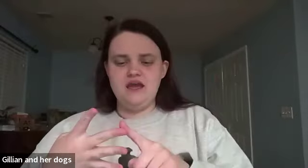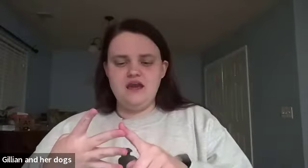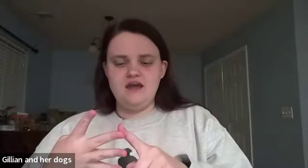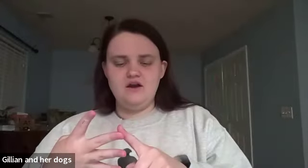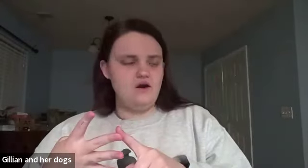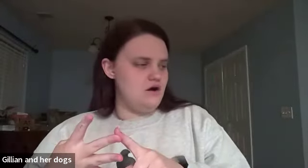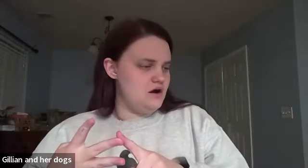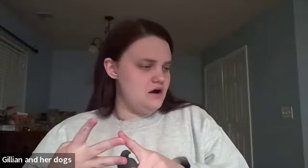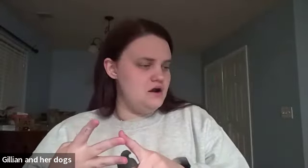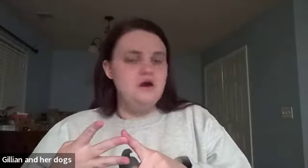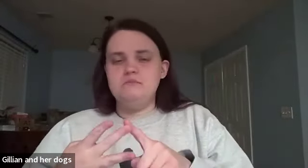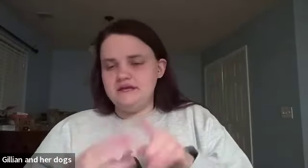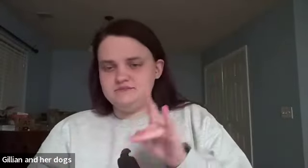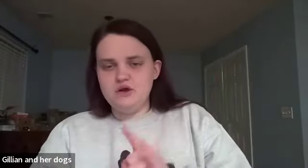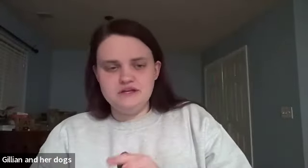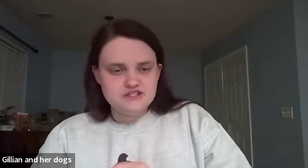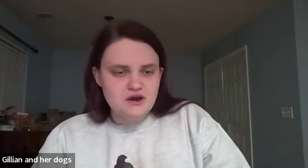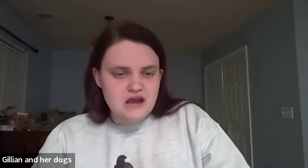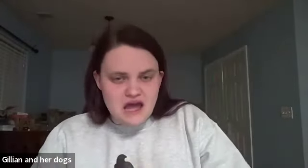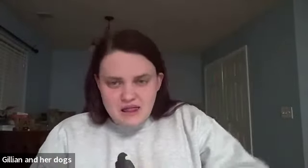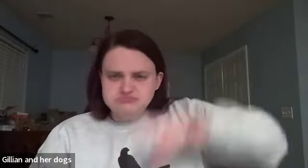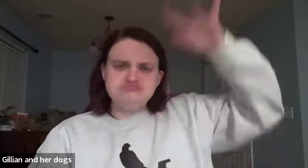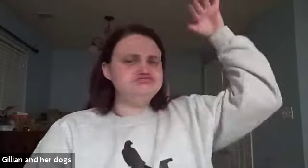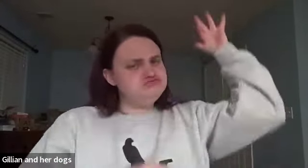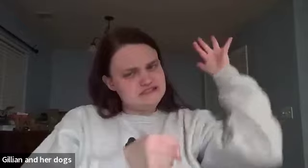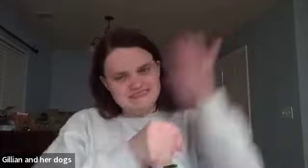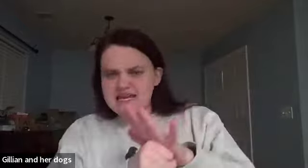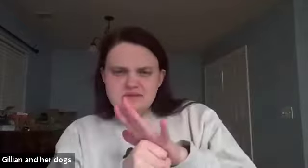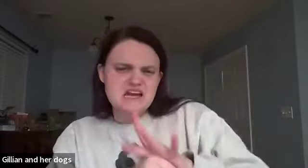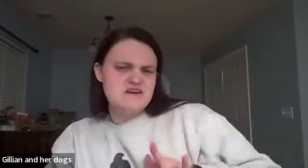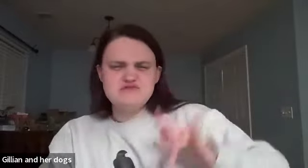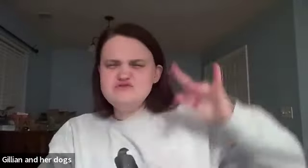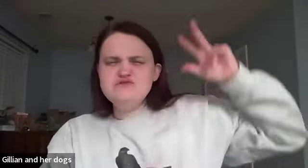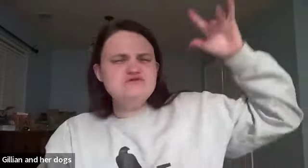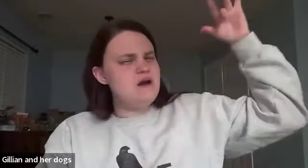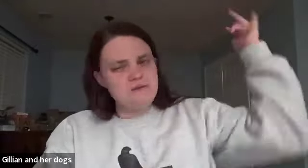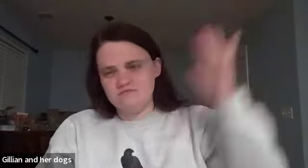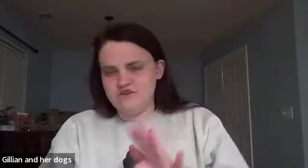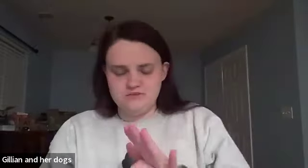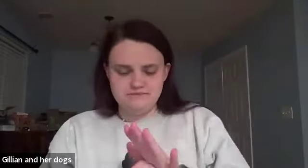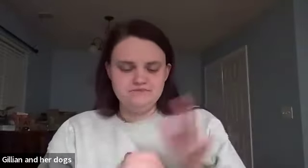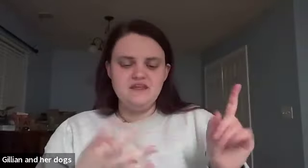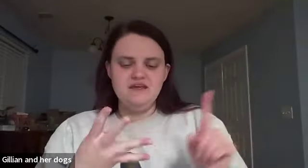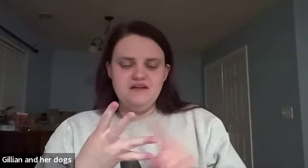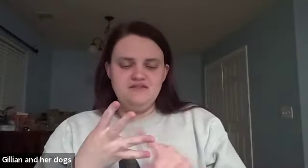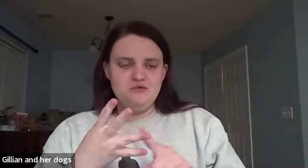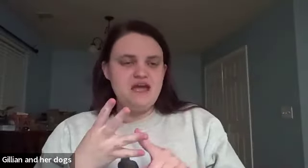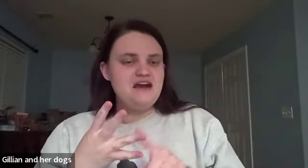we had our exploding soda, like slam down, like, woo, I'm human. Then we had